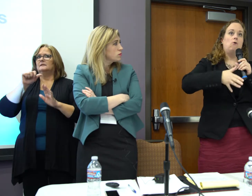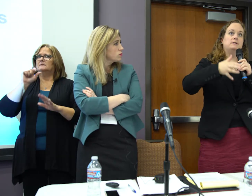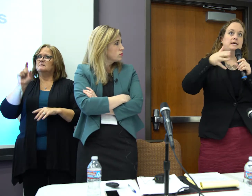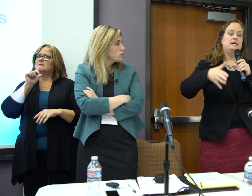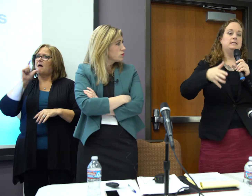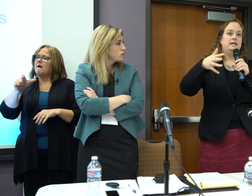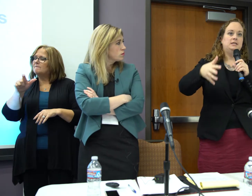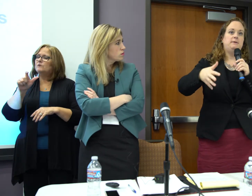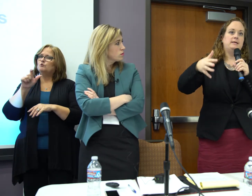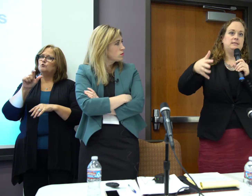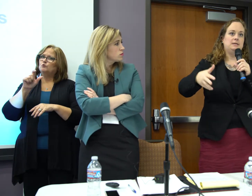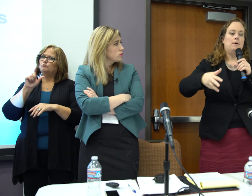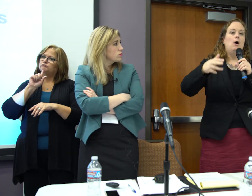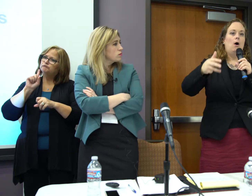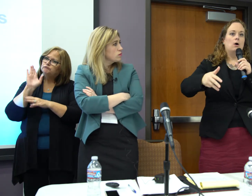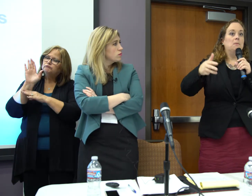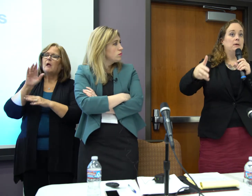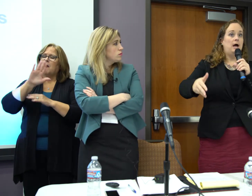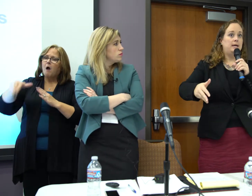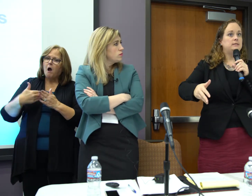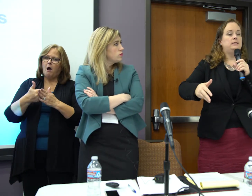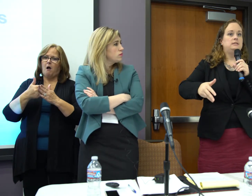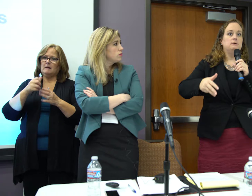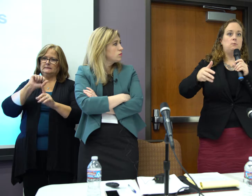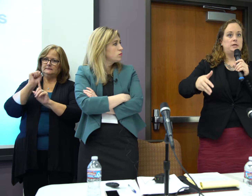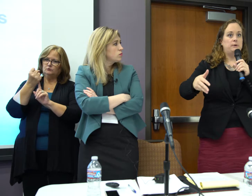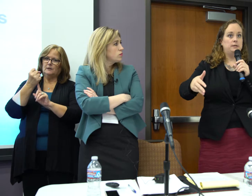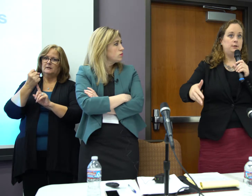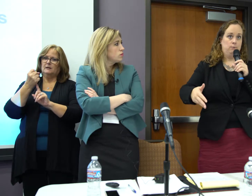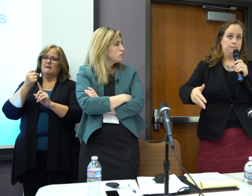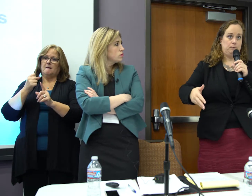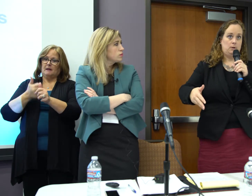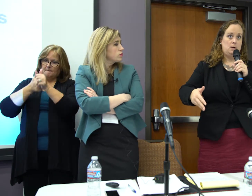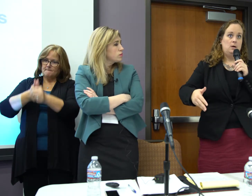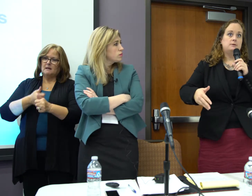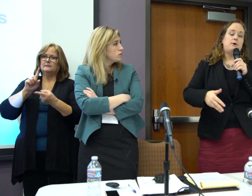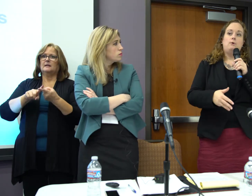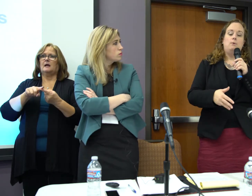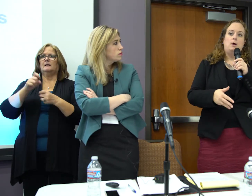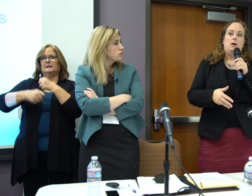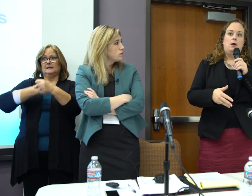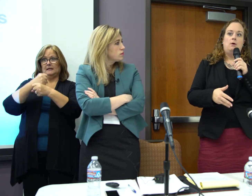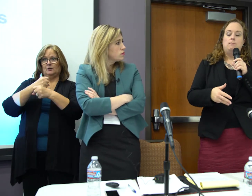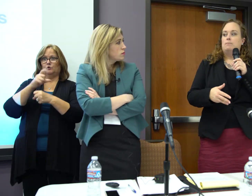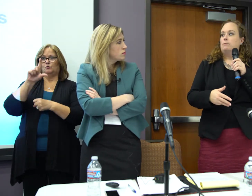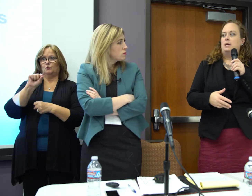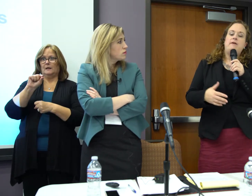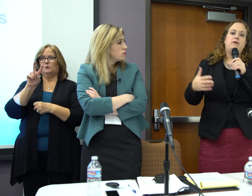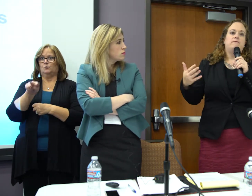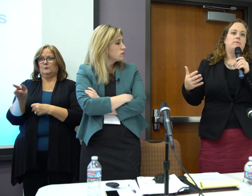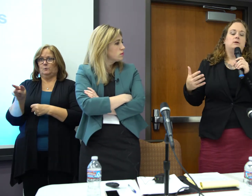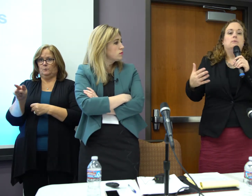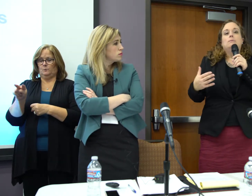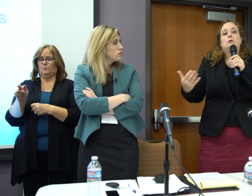that all of the settings in the HCBS system are compliant until 2022. So,